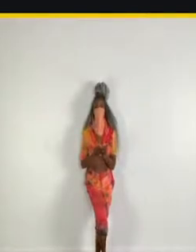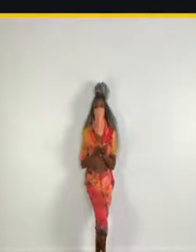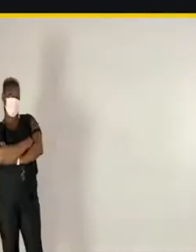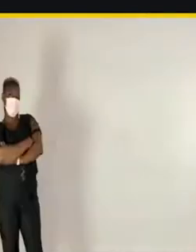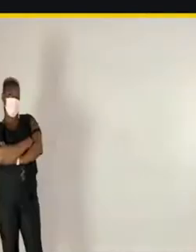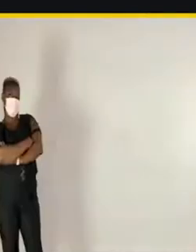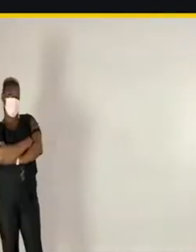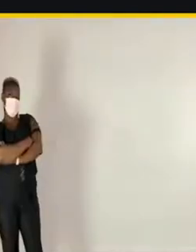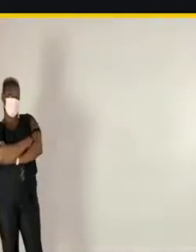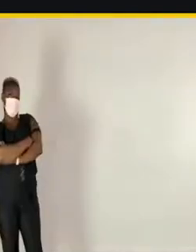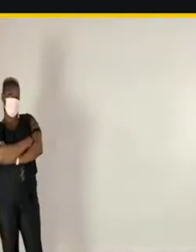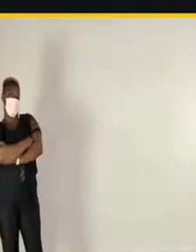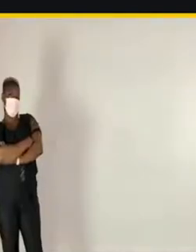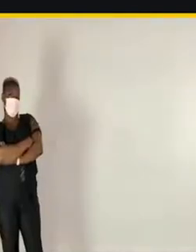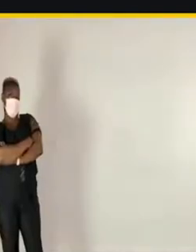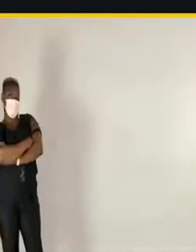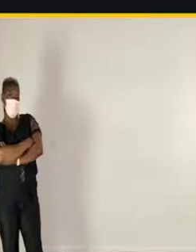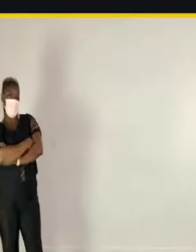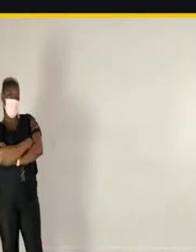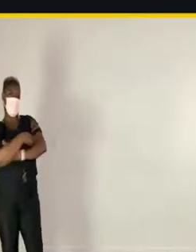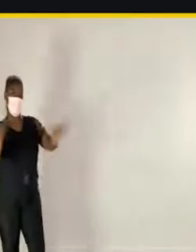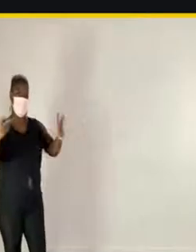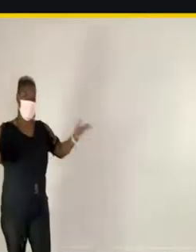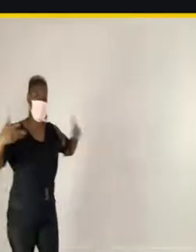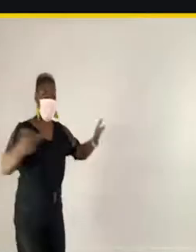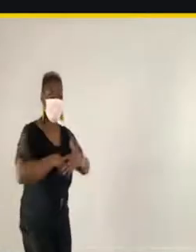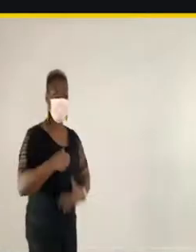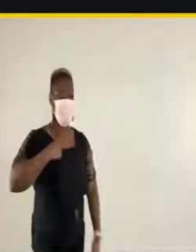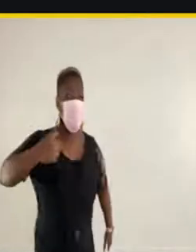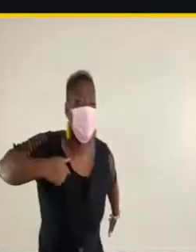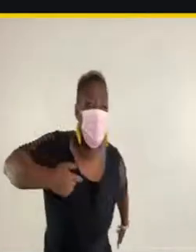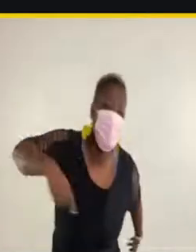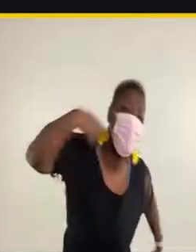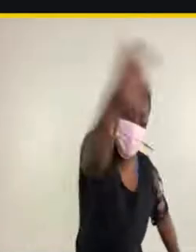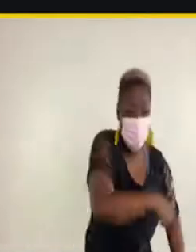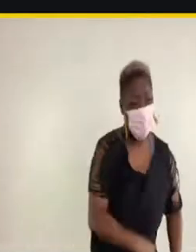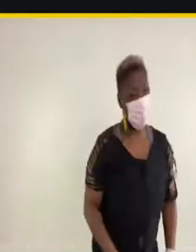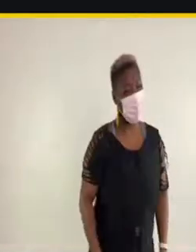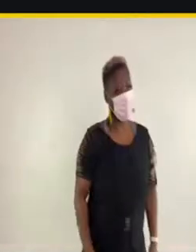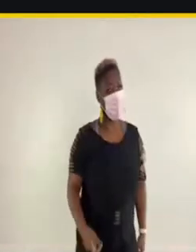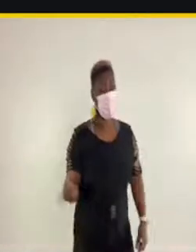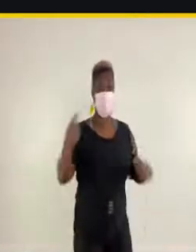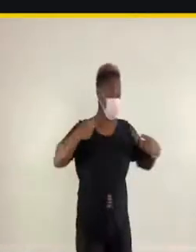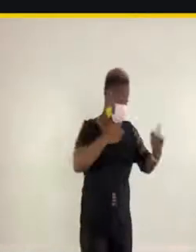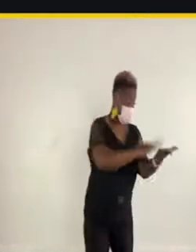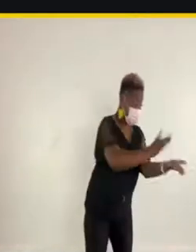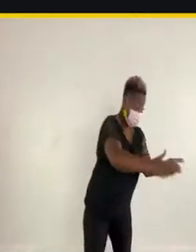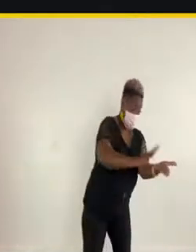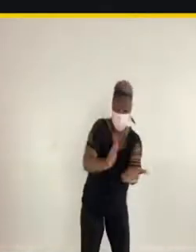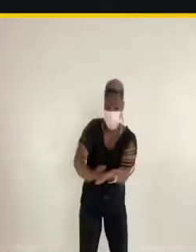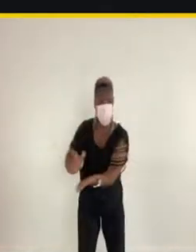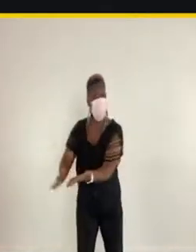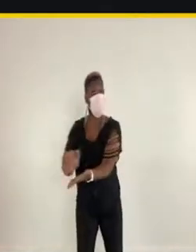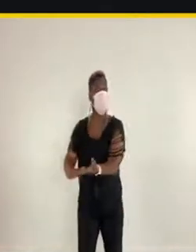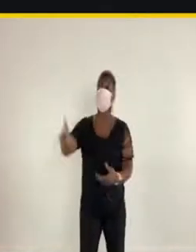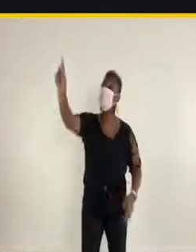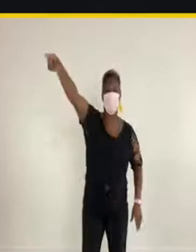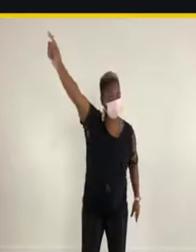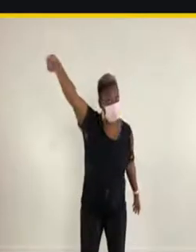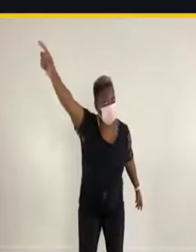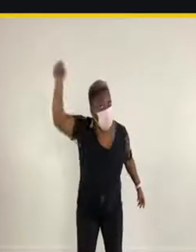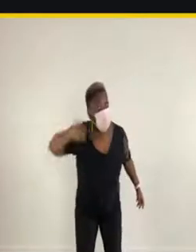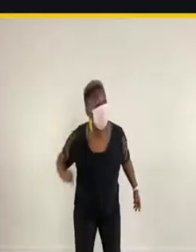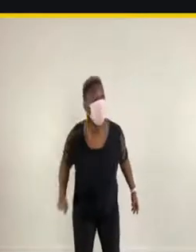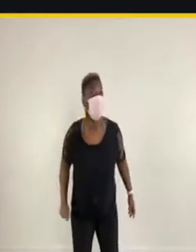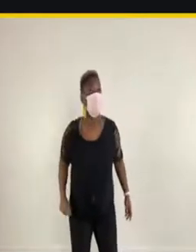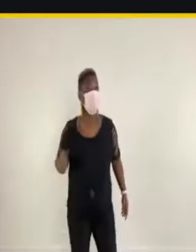1954. How can the police officer kick my ass like that? I donate yearly a substantial amount of money to the police